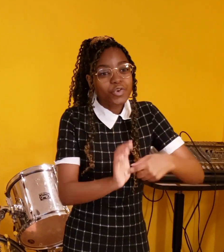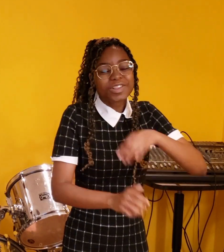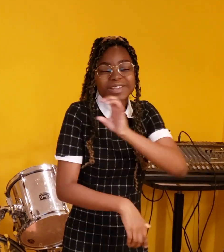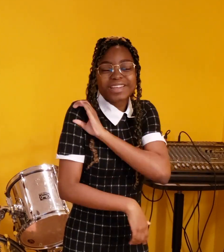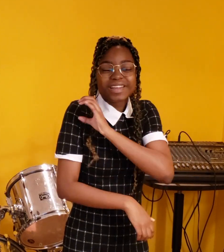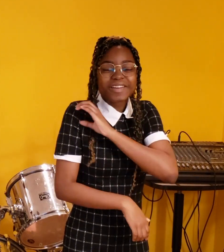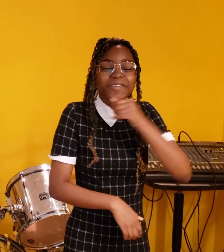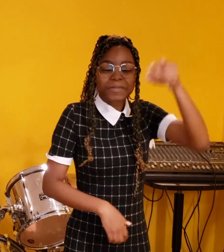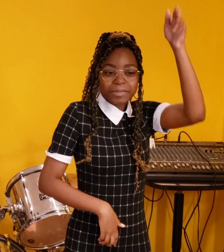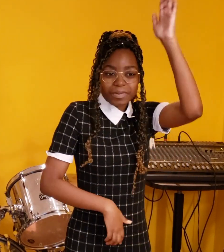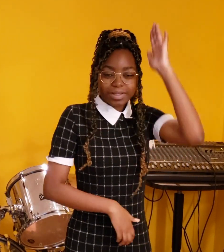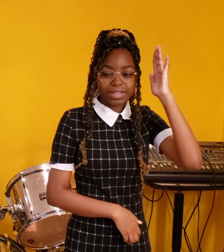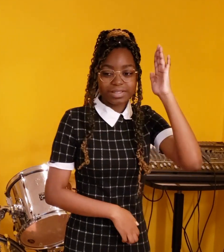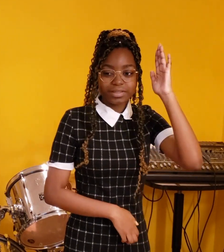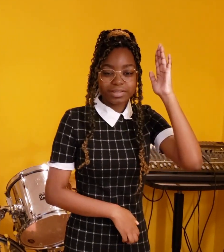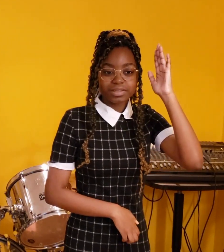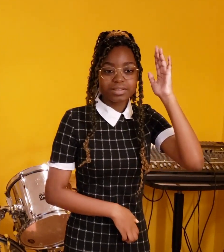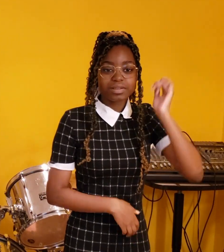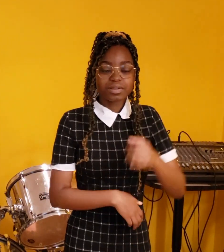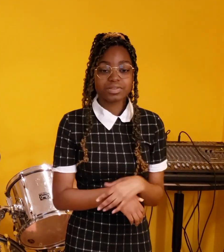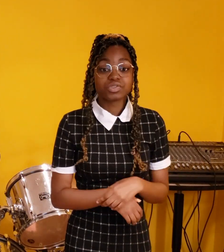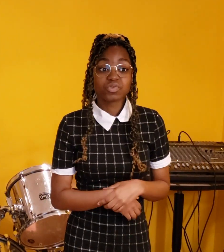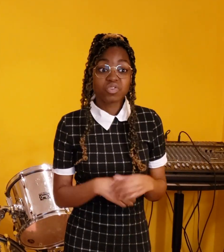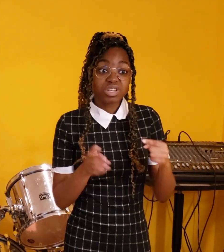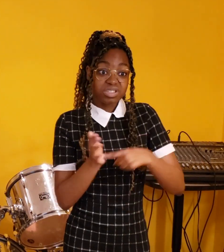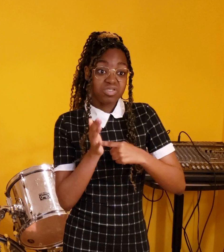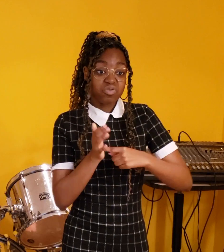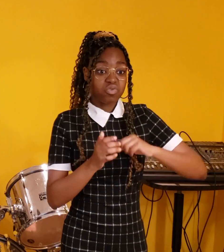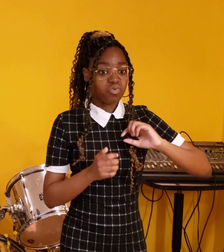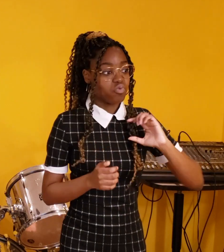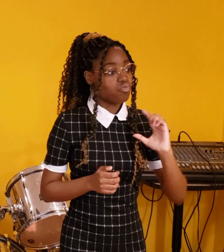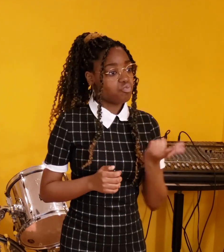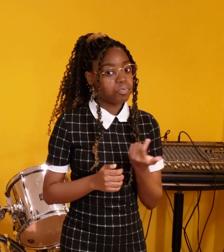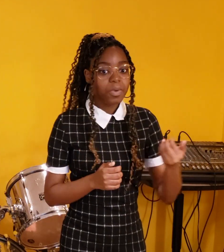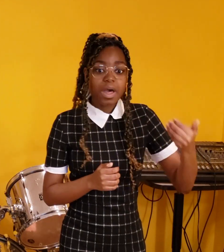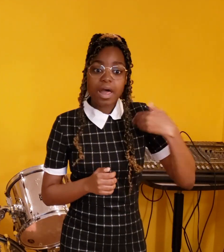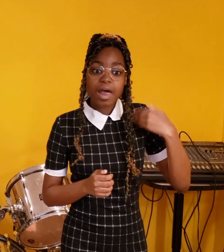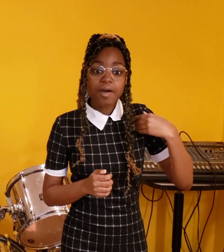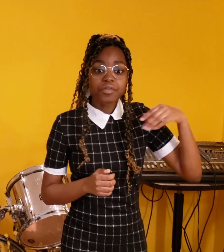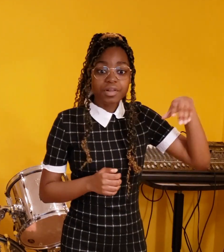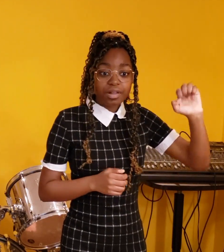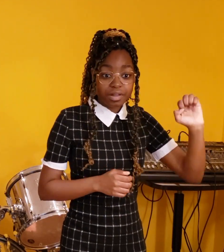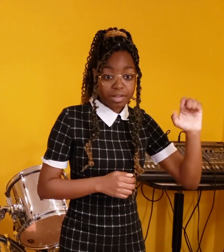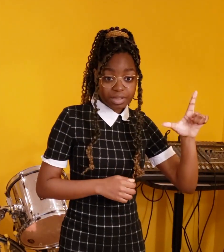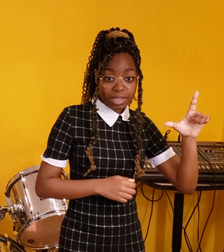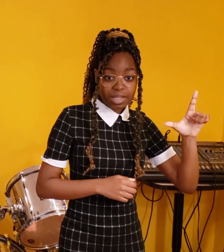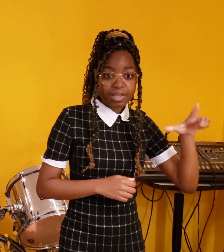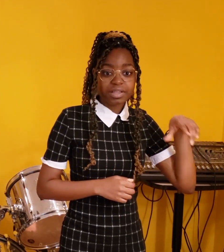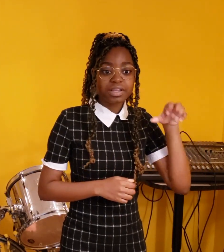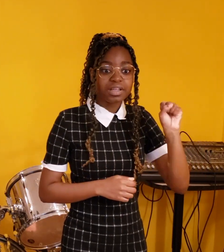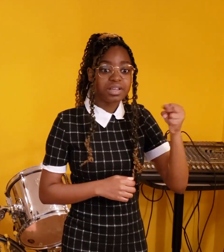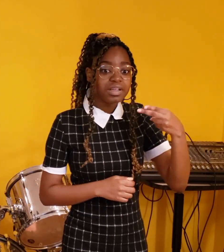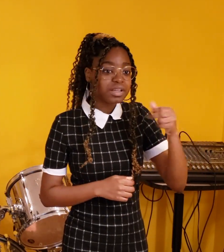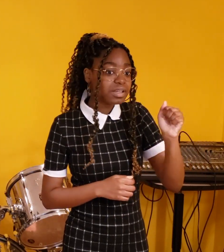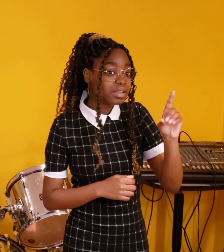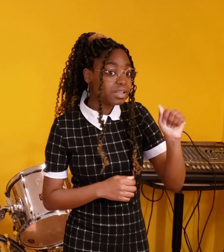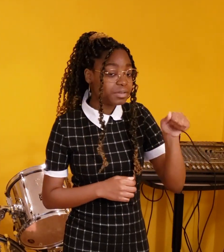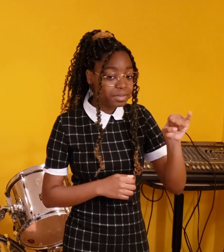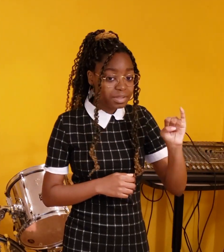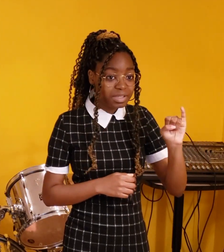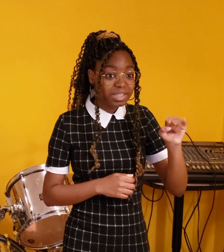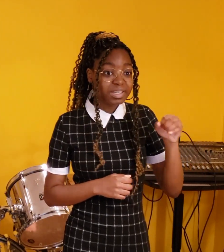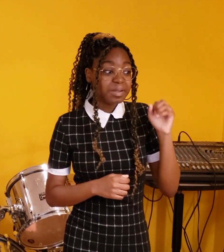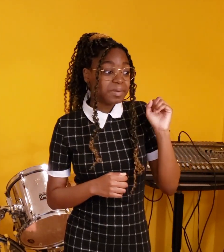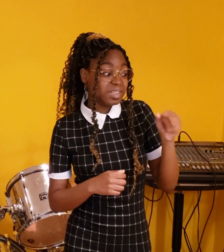So, for example, we have El Shaddai. El Shaddai means what? The all-sufficient God. We have